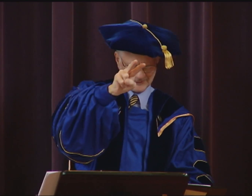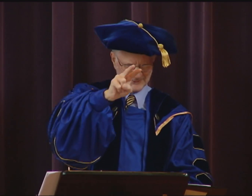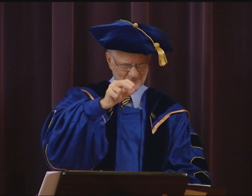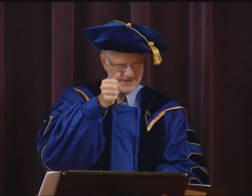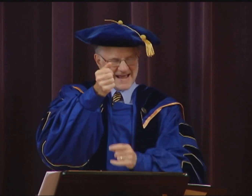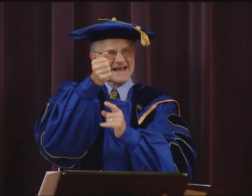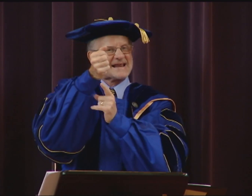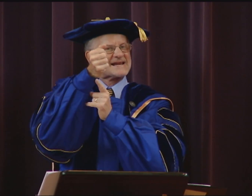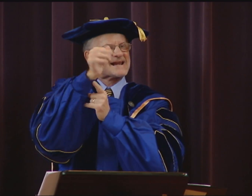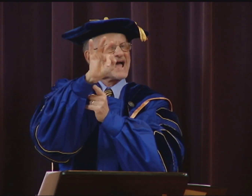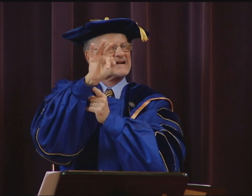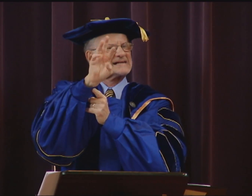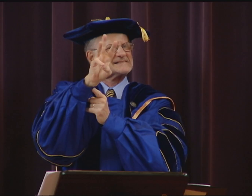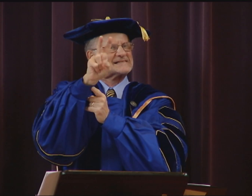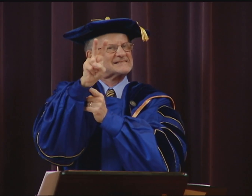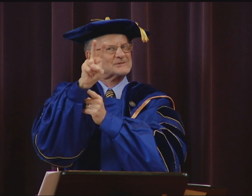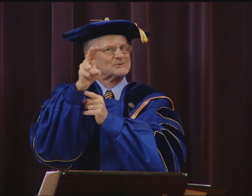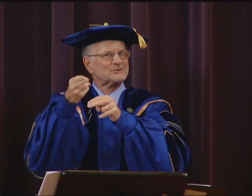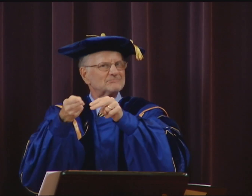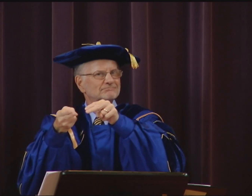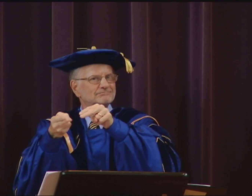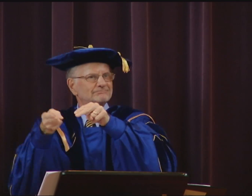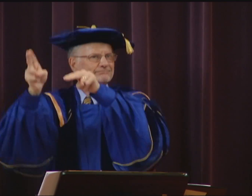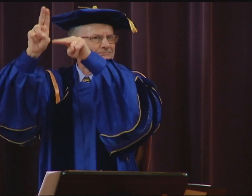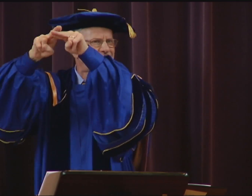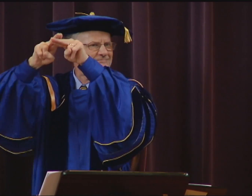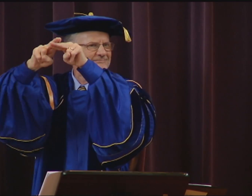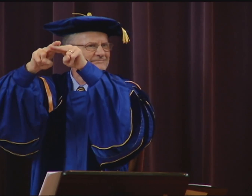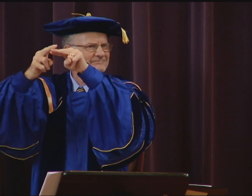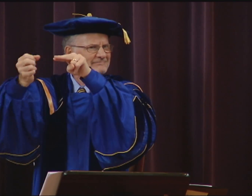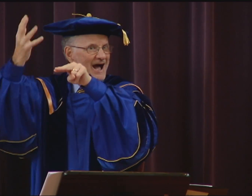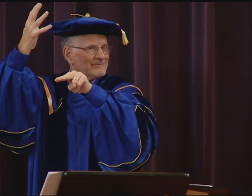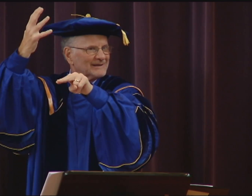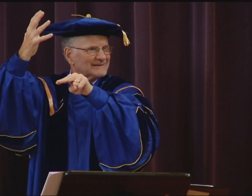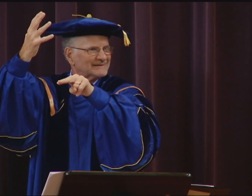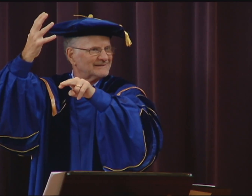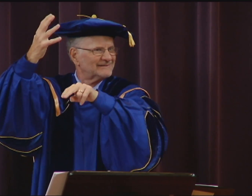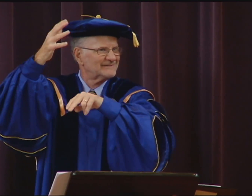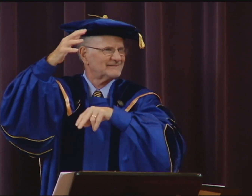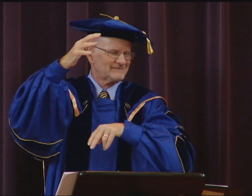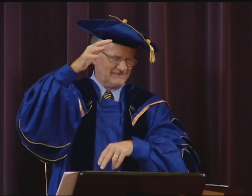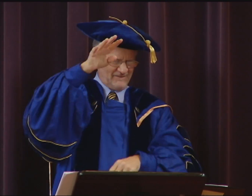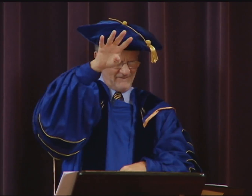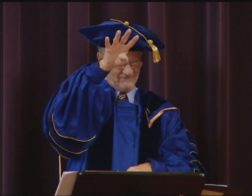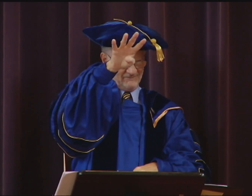241 in 1952. In 1962, that went up.